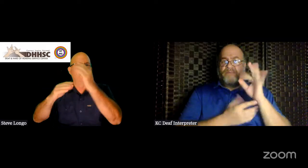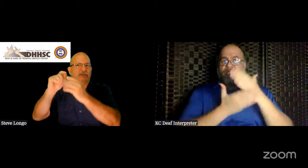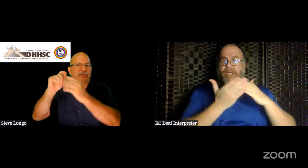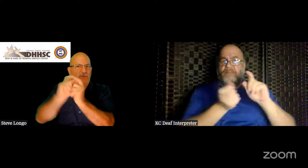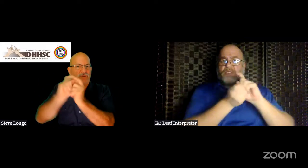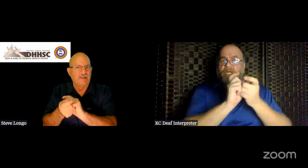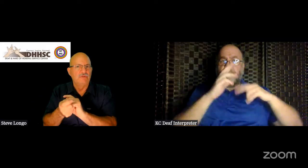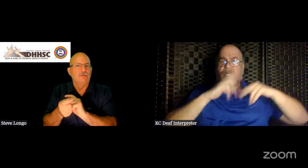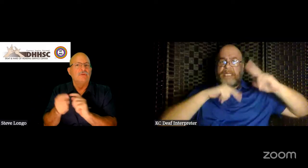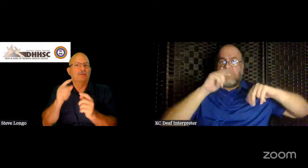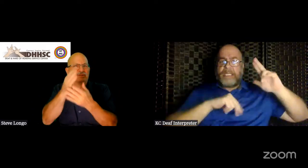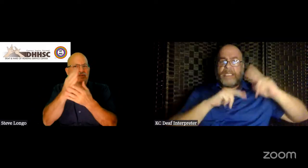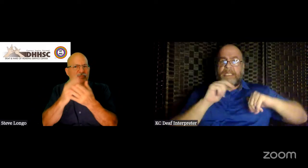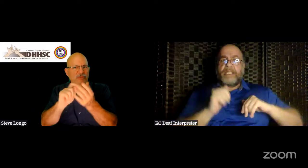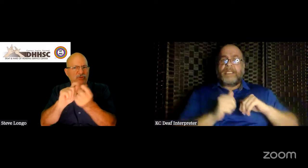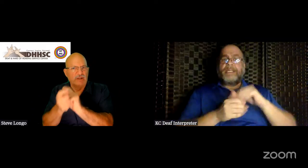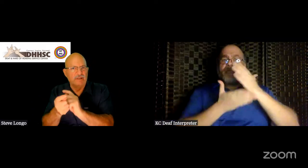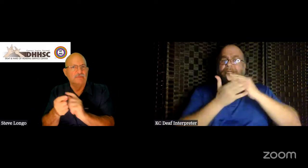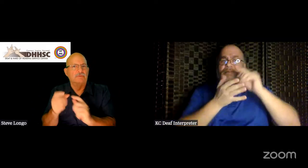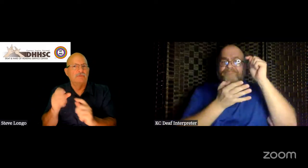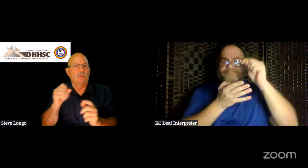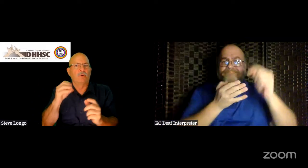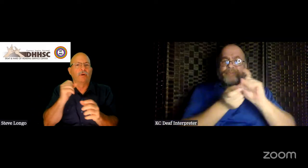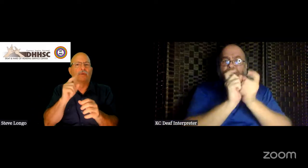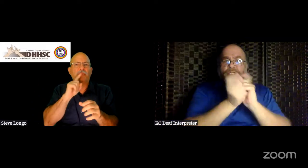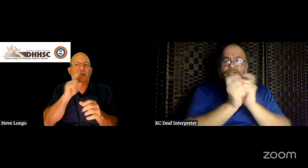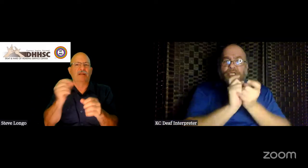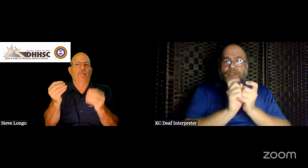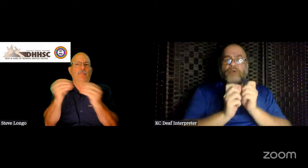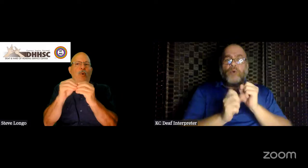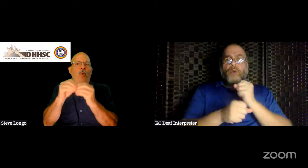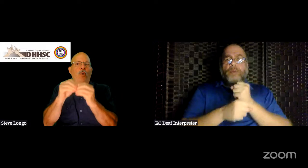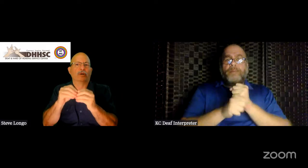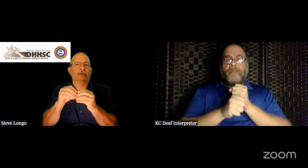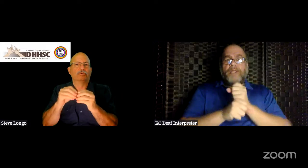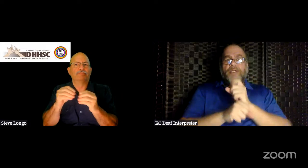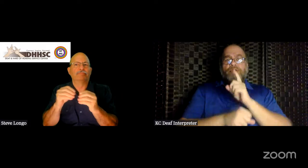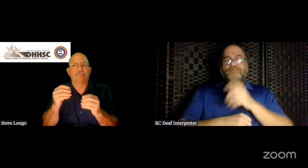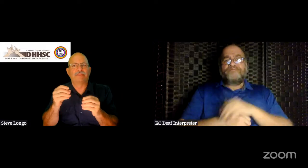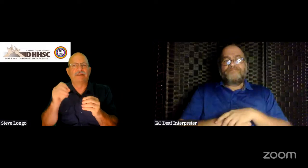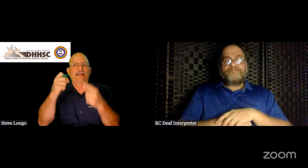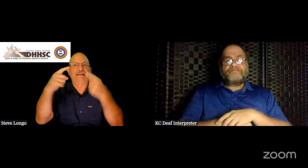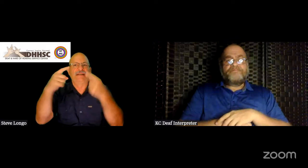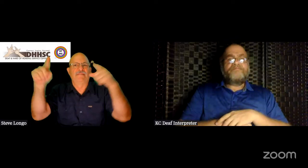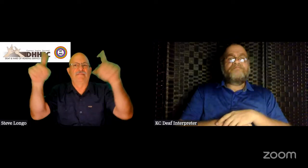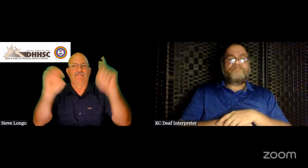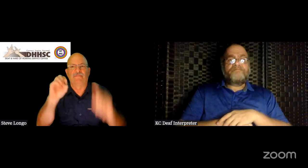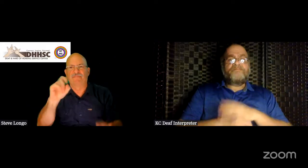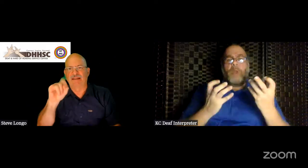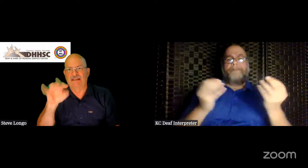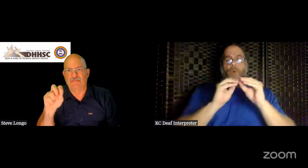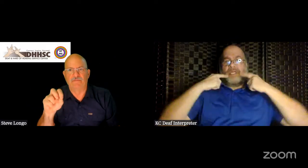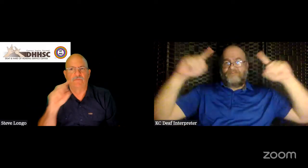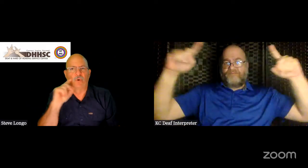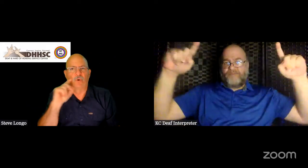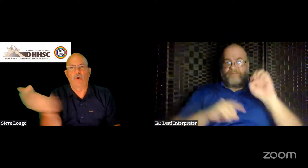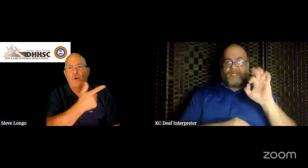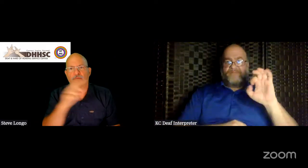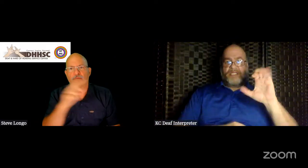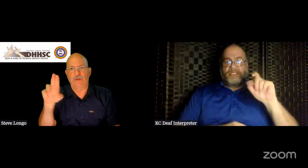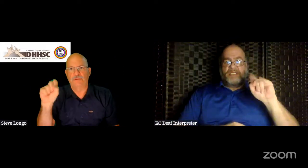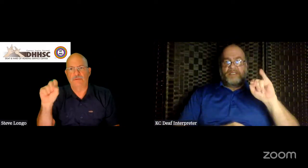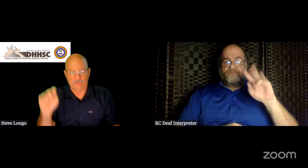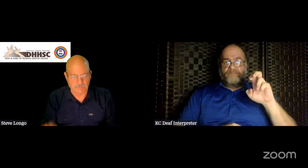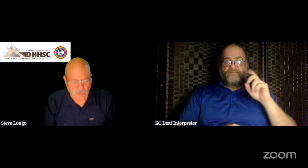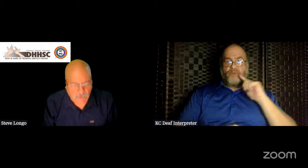is going to talk a little bit more about VDF, the change of venue. We've had a few changes, some change in venue and